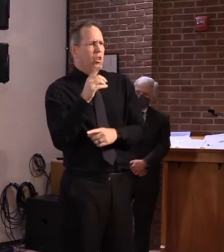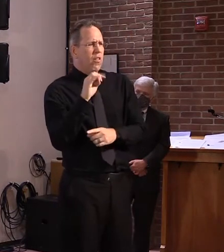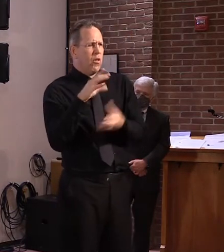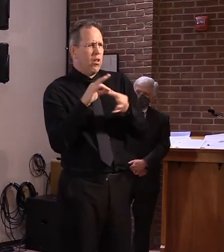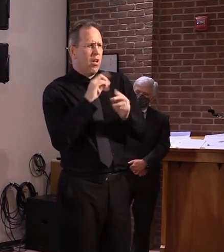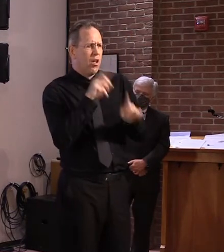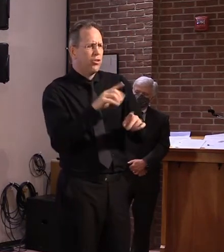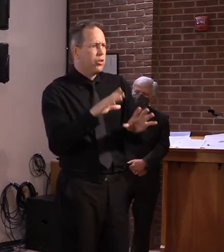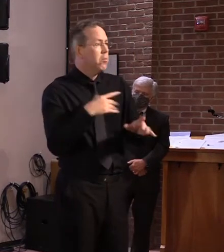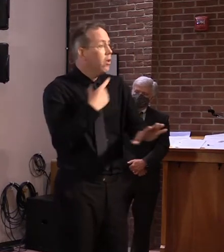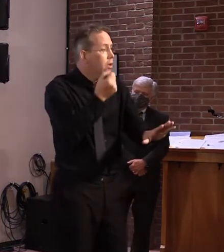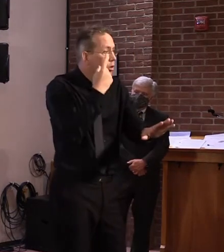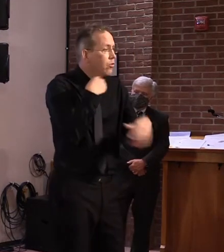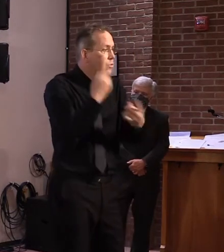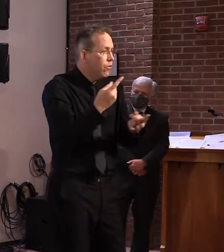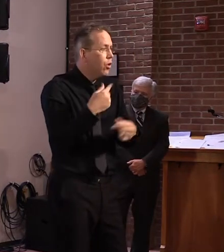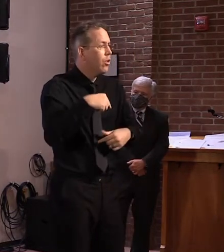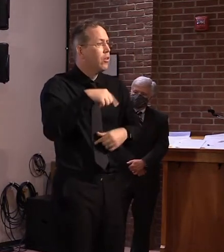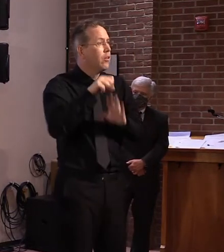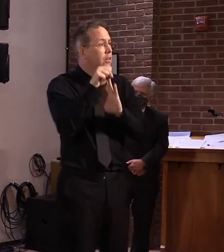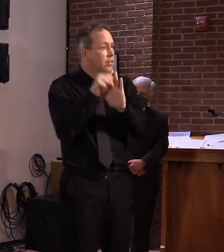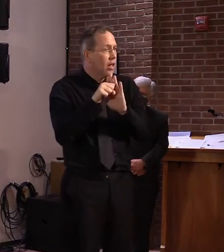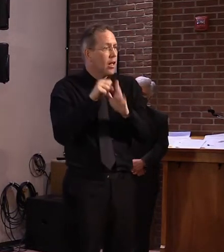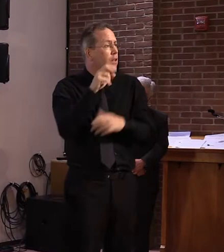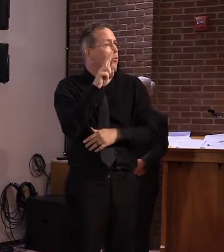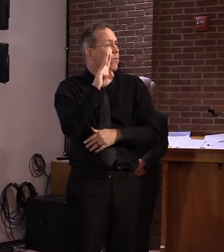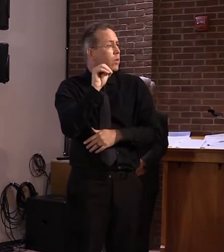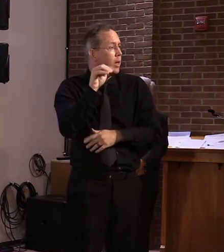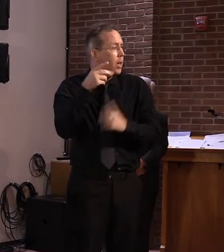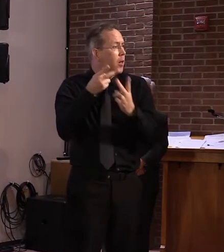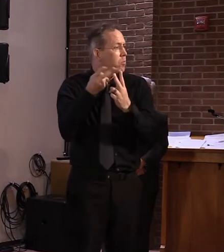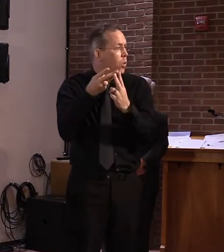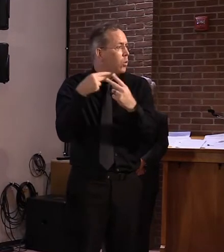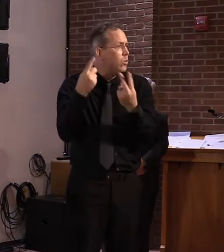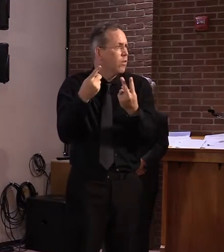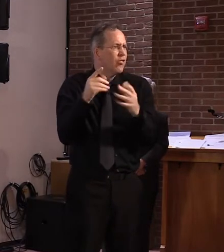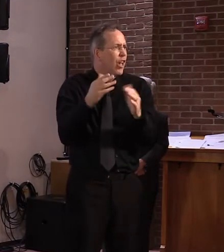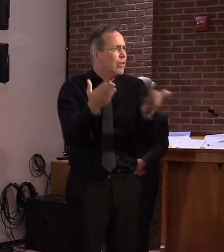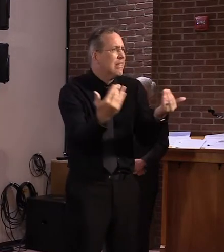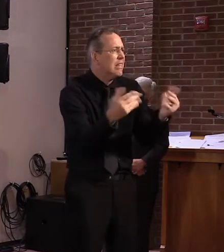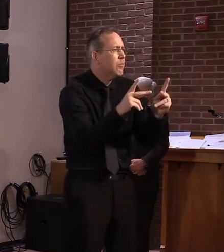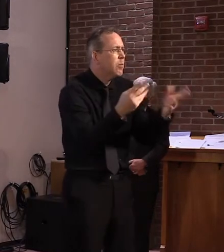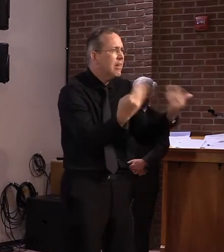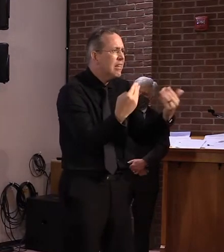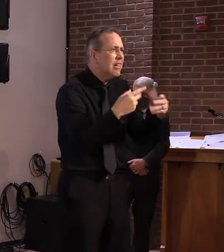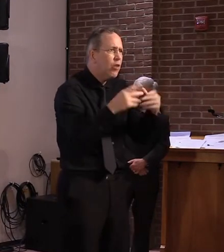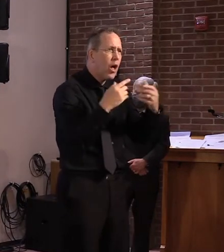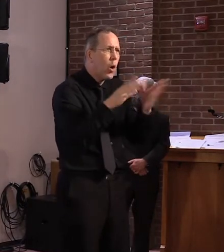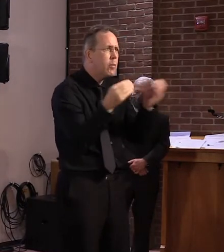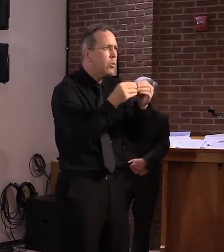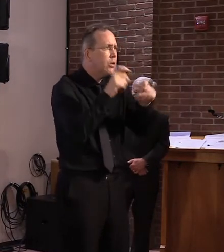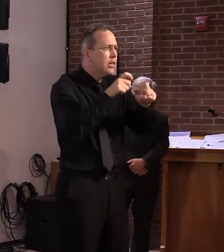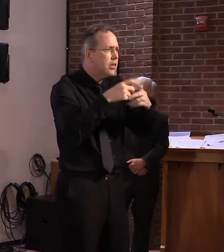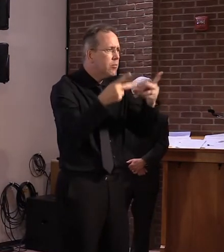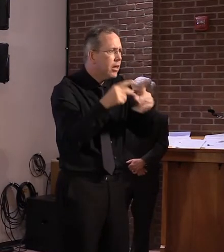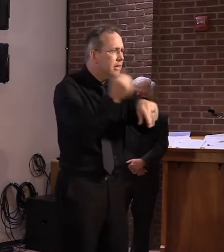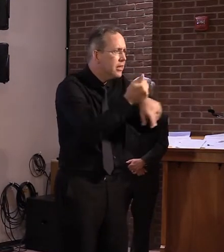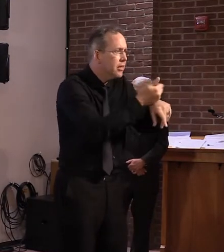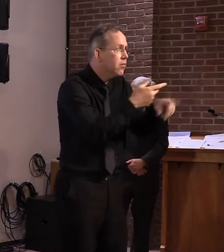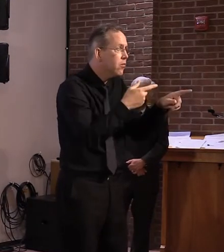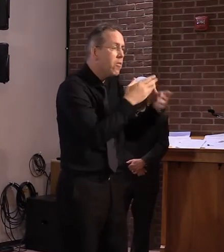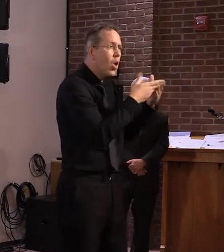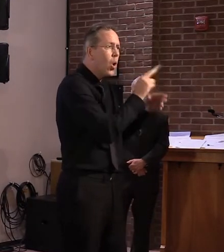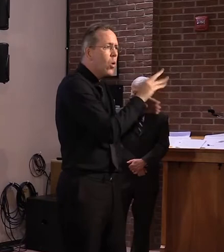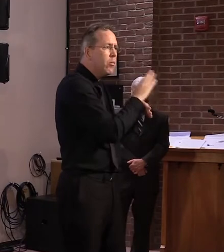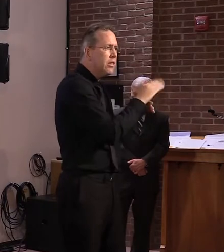testing, so we're trying to venture out and encourage some of these commercial entities to do just